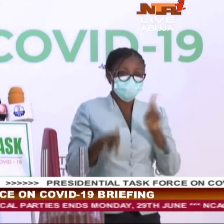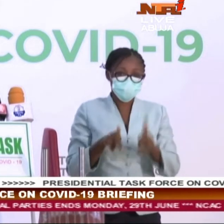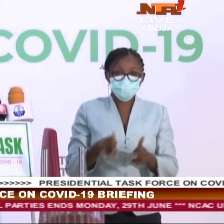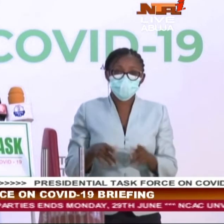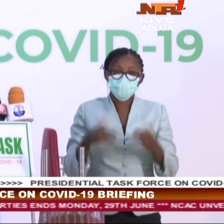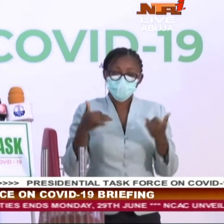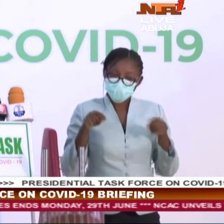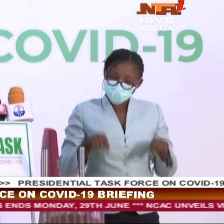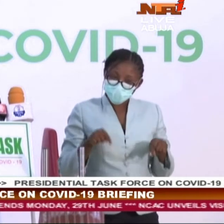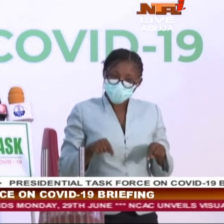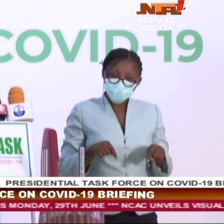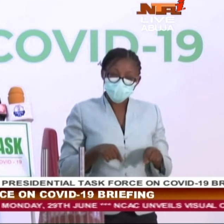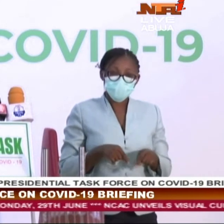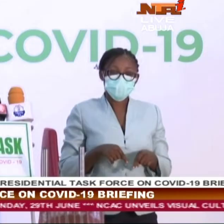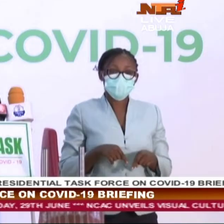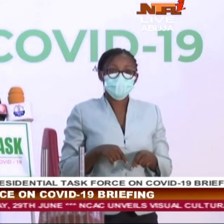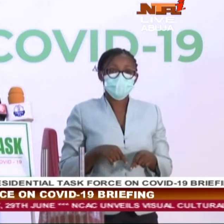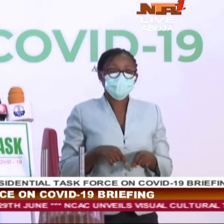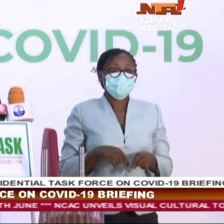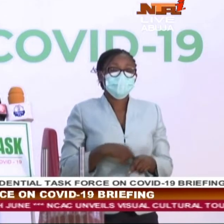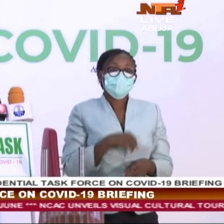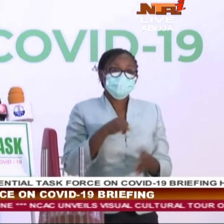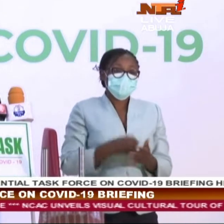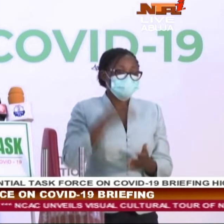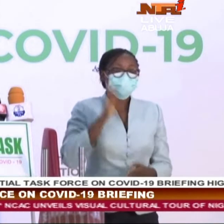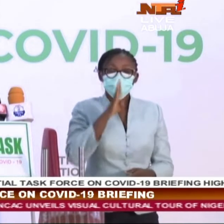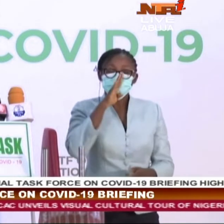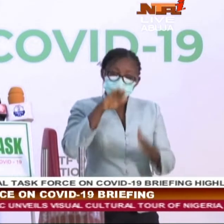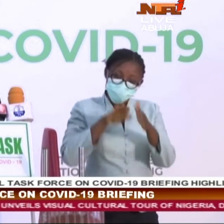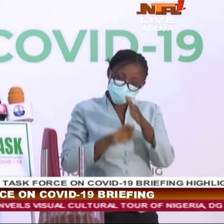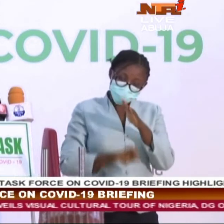now be restricted to about 100 or 75.